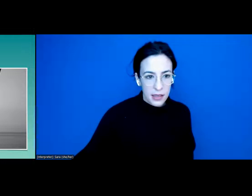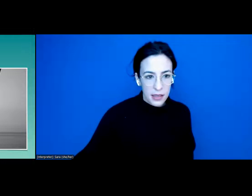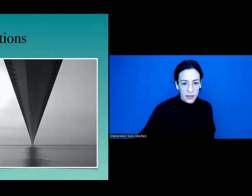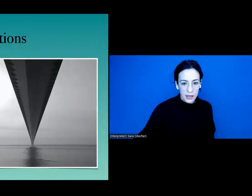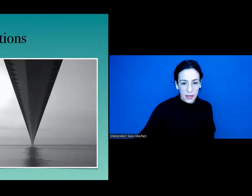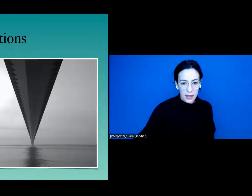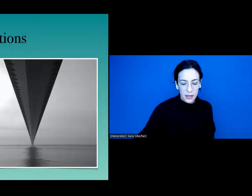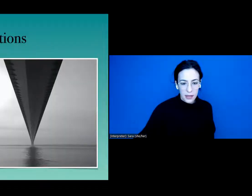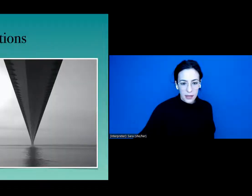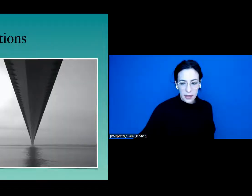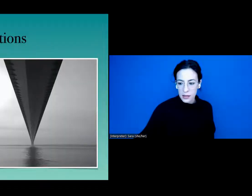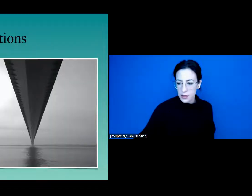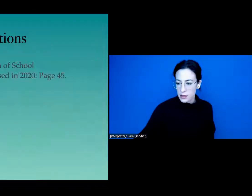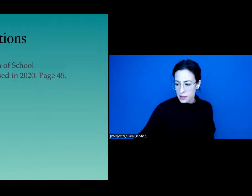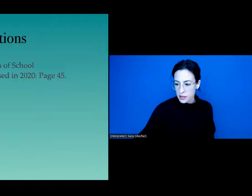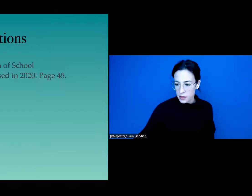Let's see.